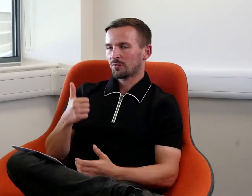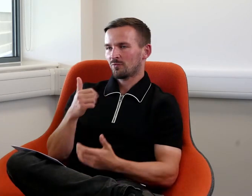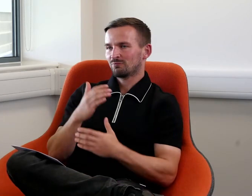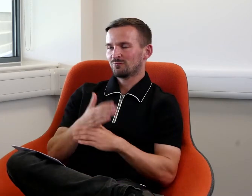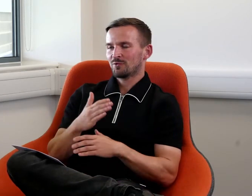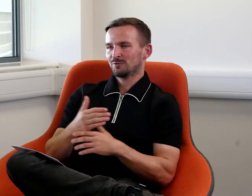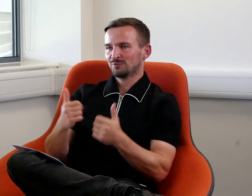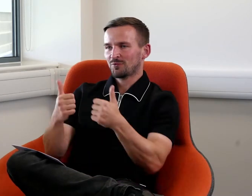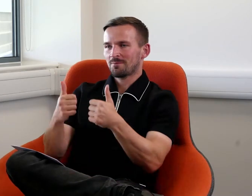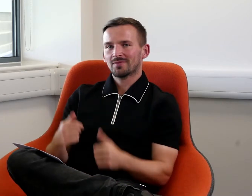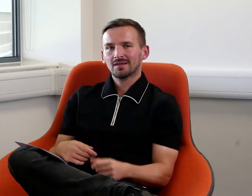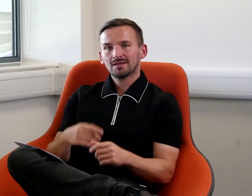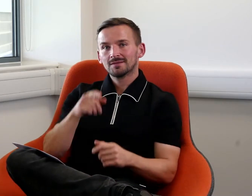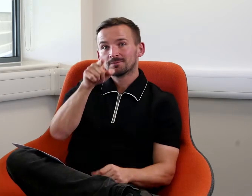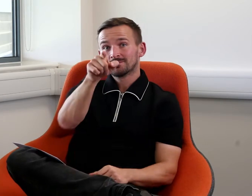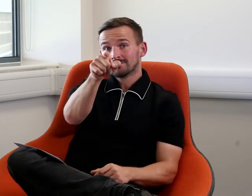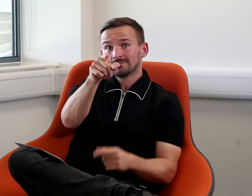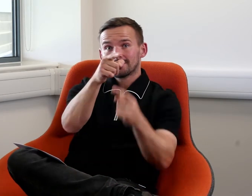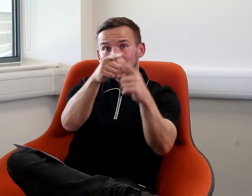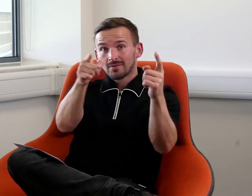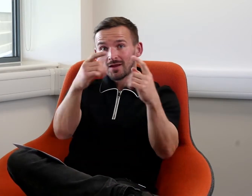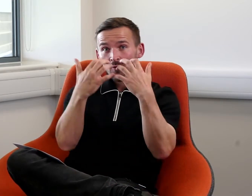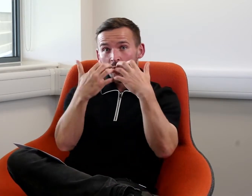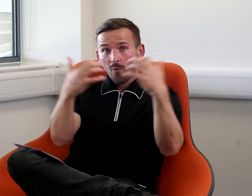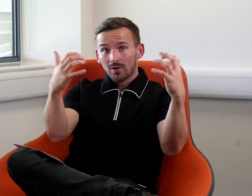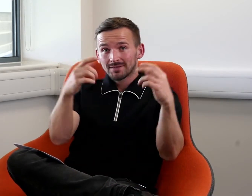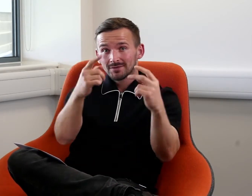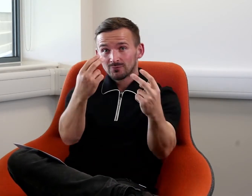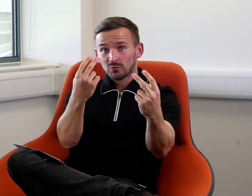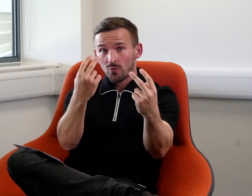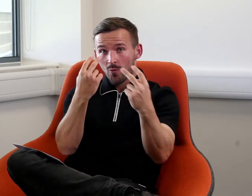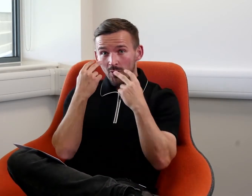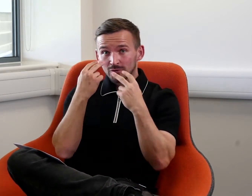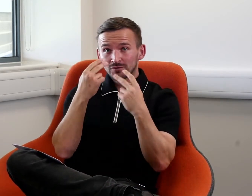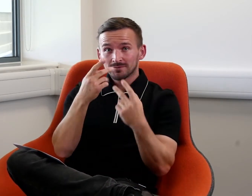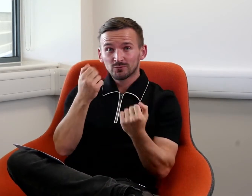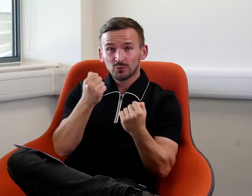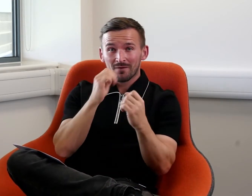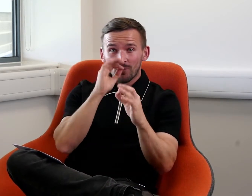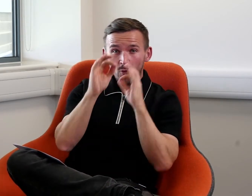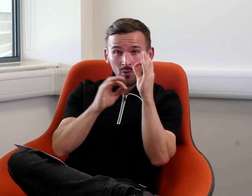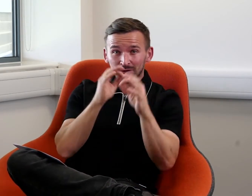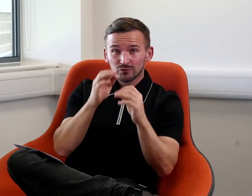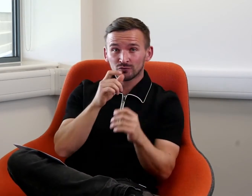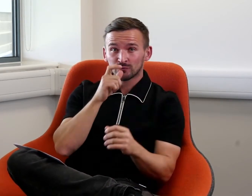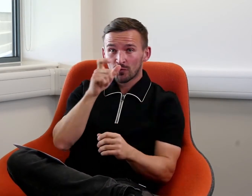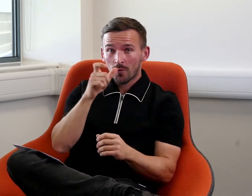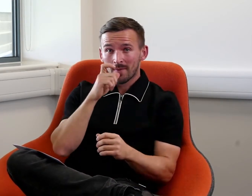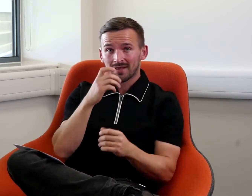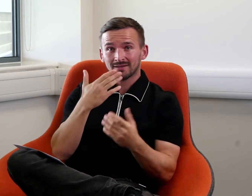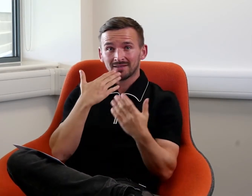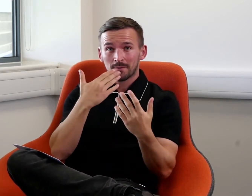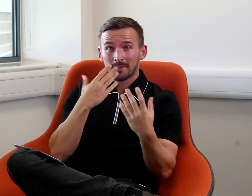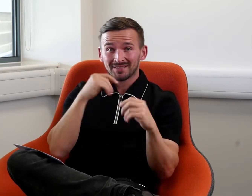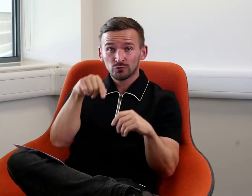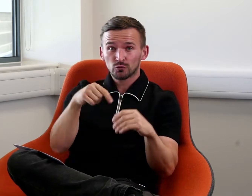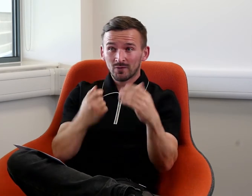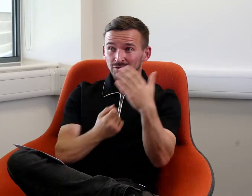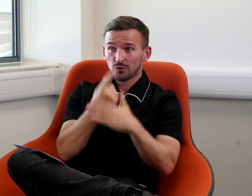Oh, that's brilliant. Great work. So the audience, please, if you have any questions or comments in response to